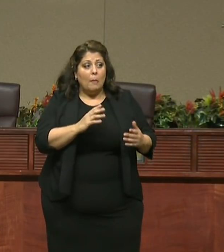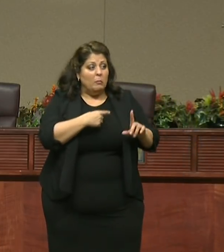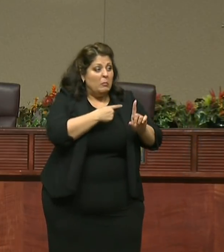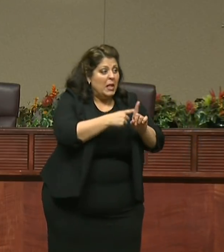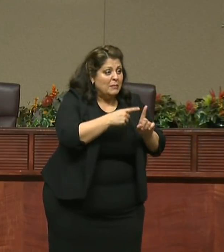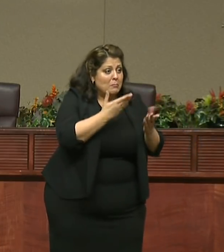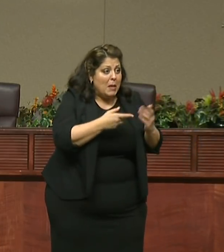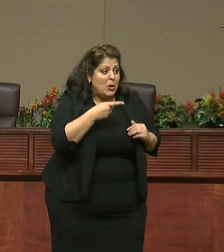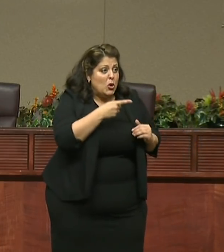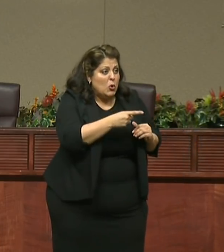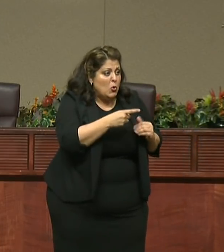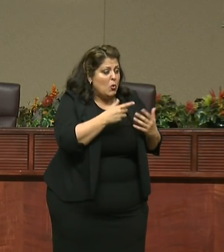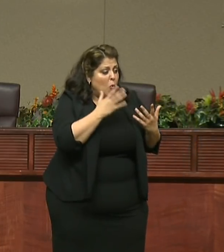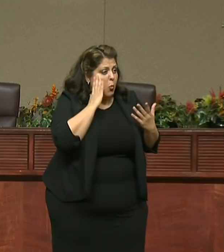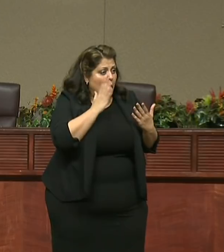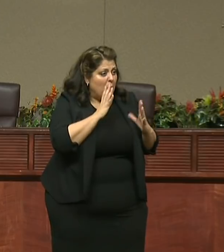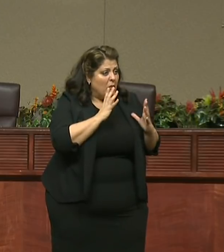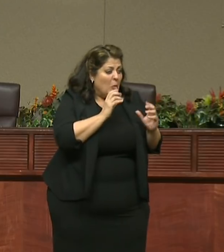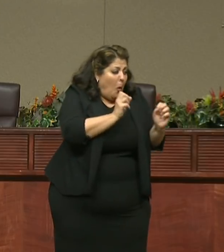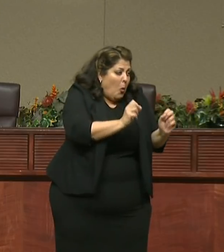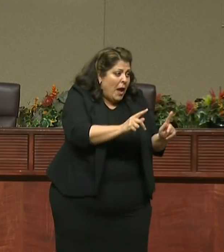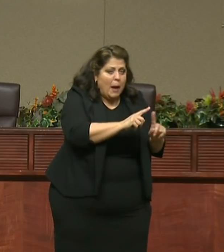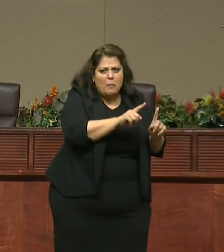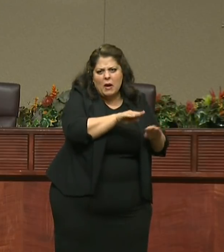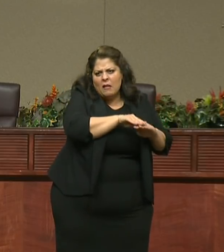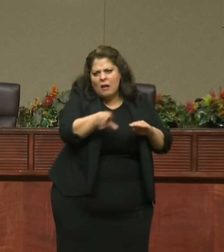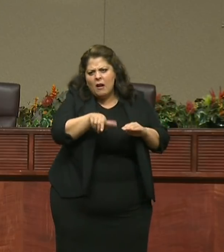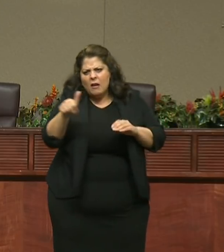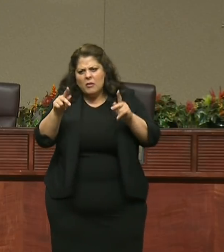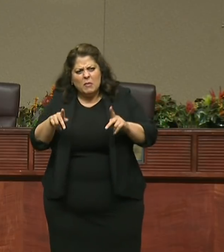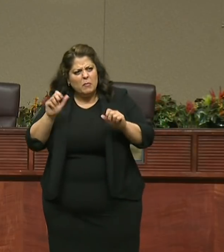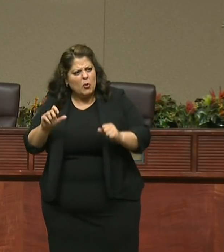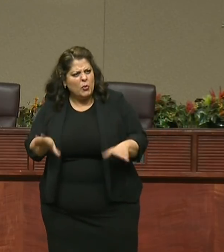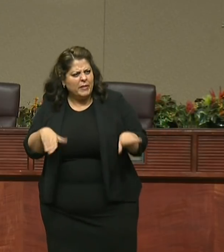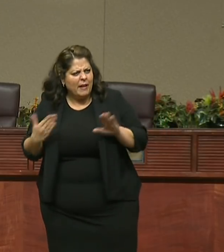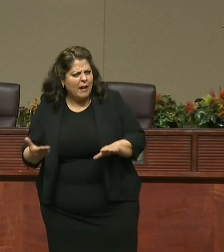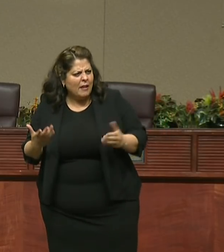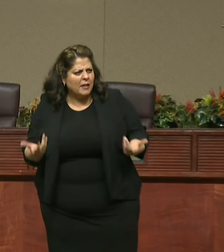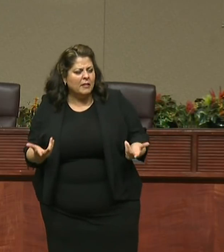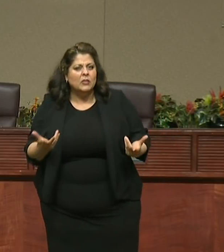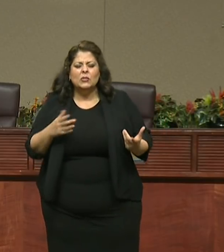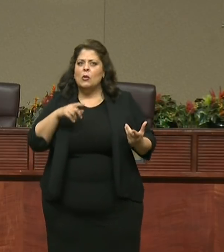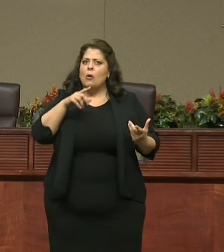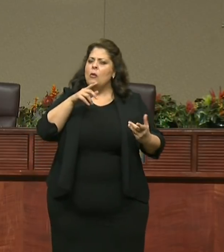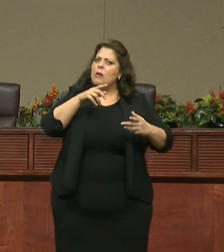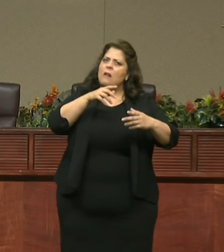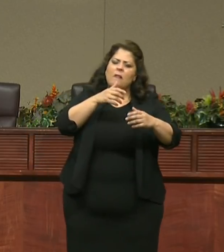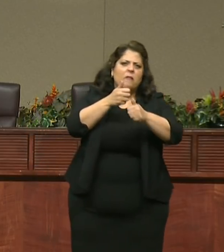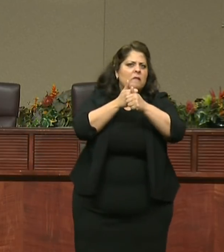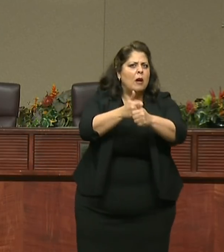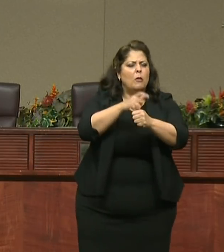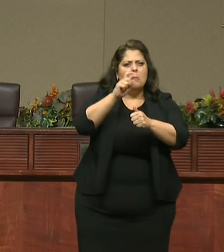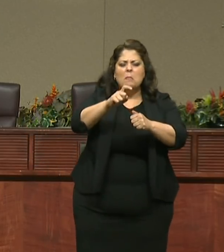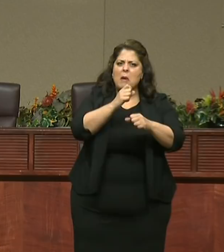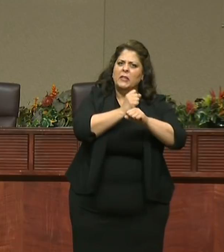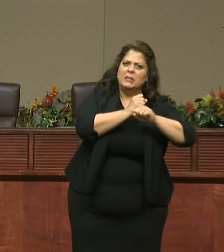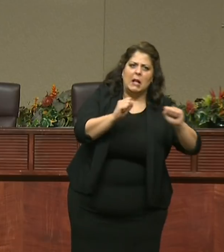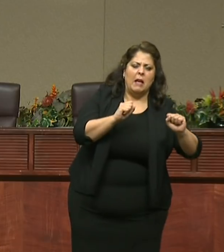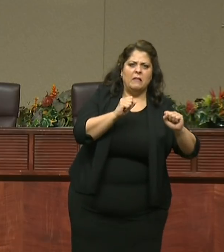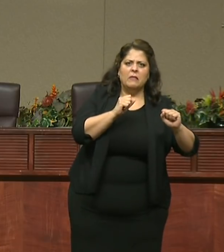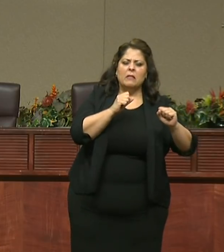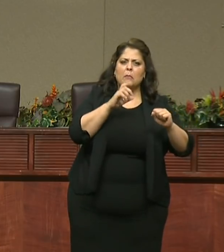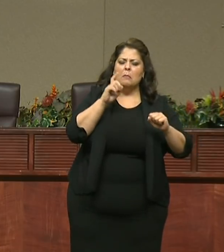illness, they could die. We need to stay safe and we need to stay strong. We need to wear a mask. We need to keep